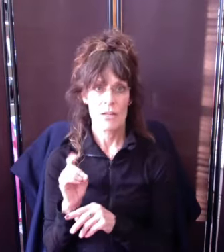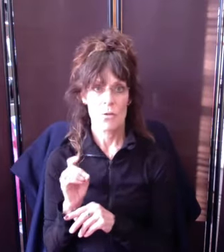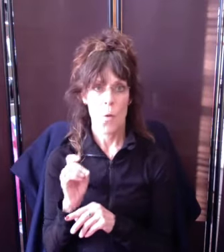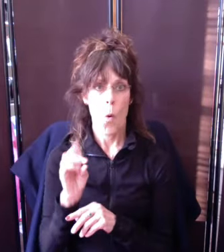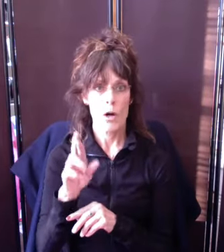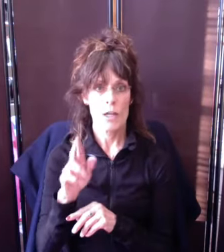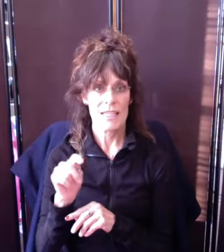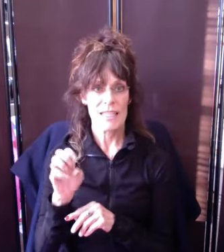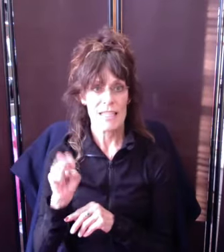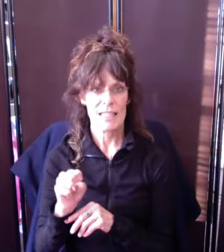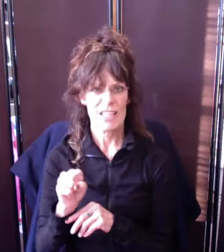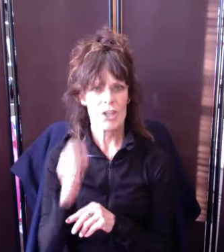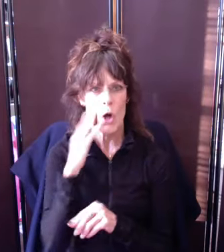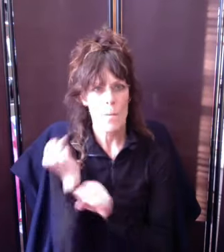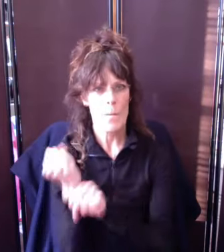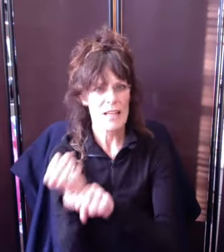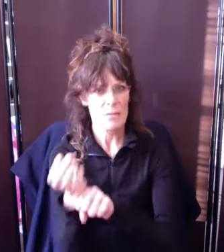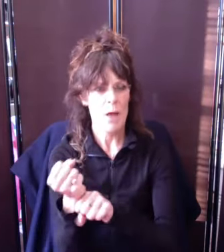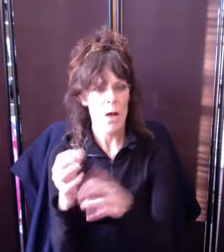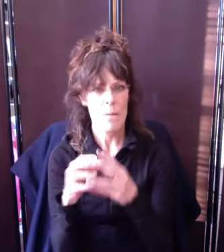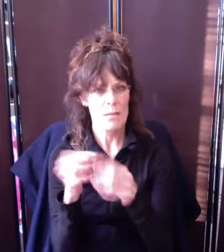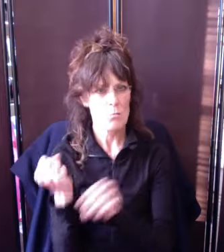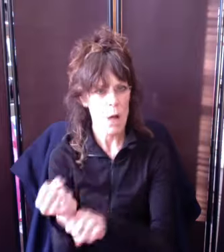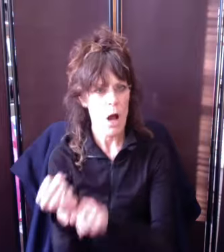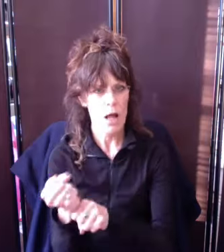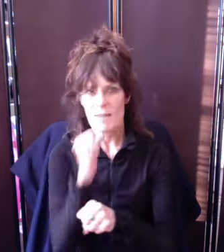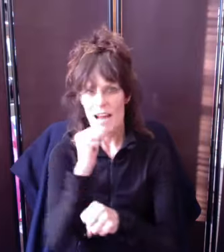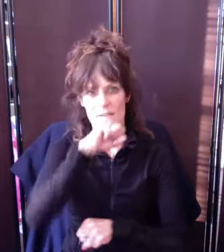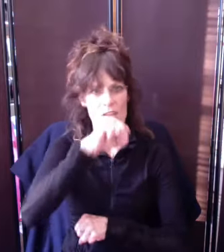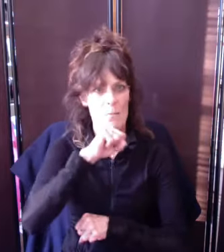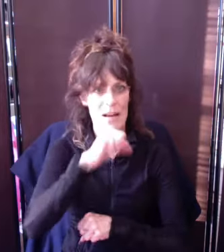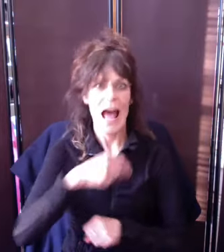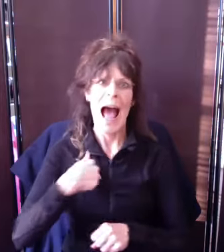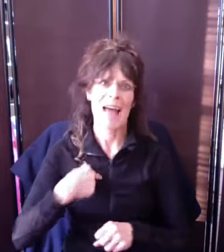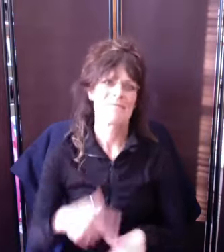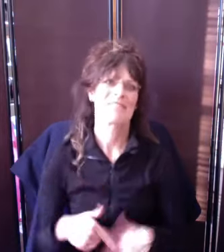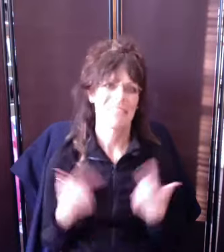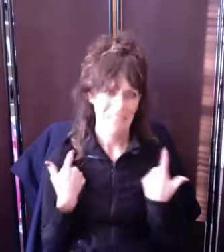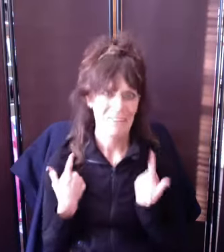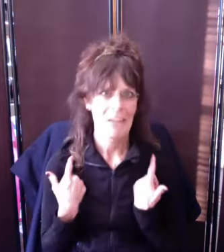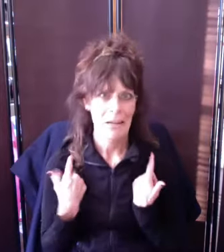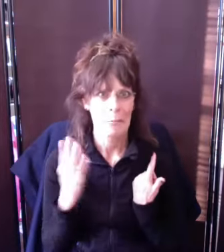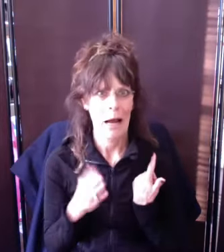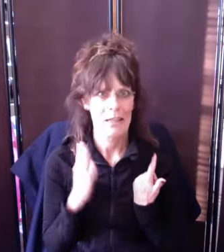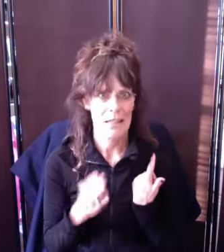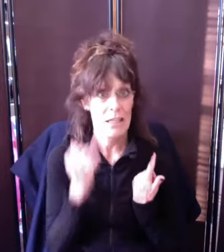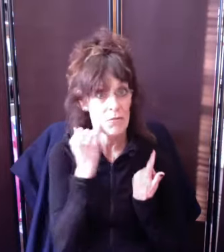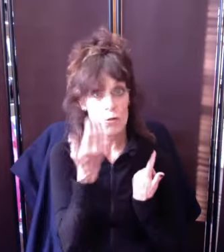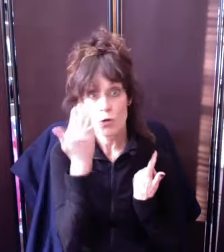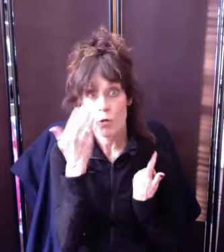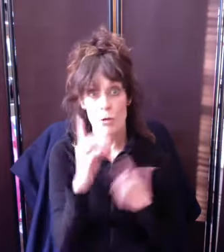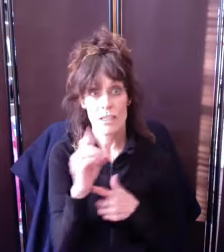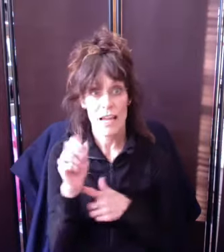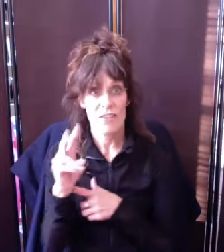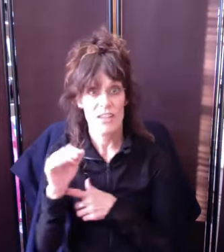about baseball, I'm not a baseball fan, but I am living in Boston, so you can't not know who David Ortiz is. But if you don't, Babe Ruth, most of us know who he is. Babe